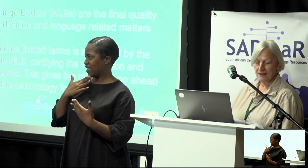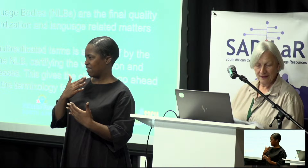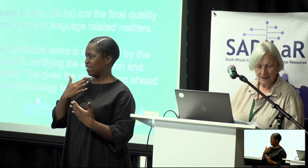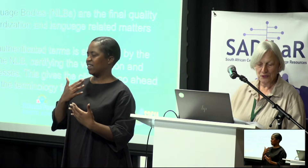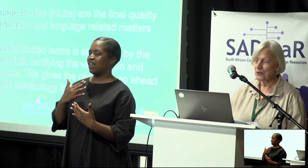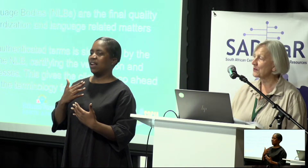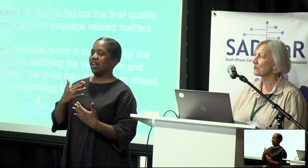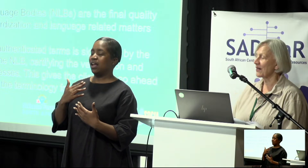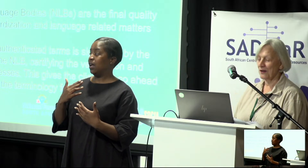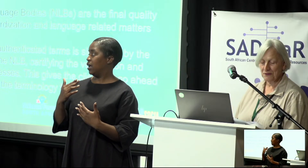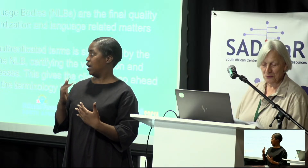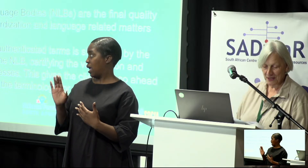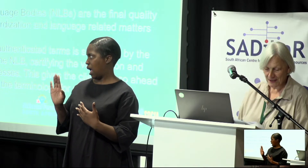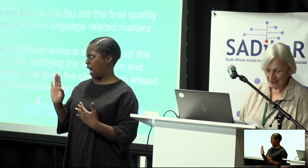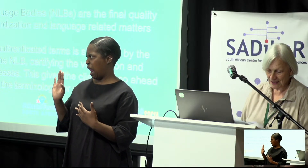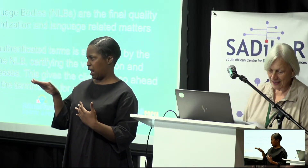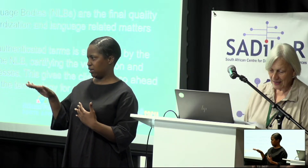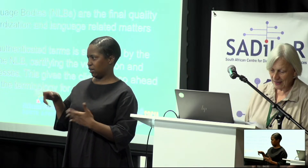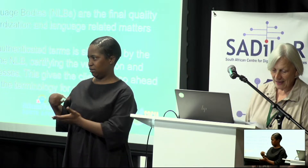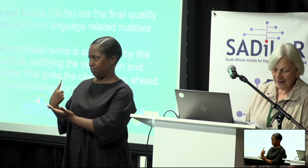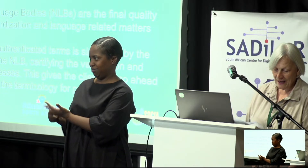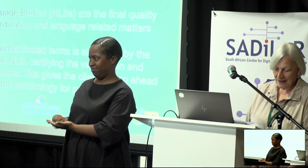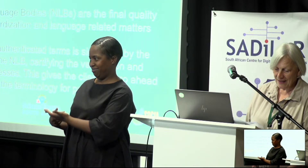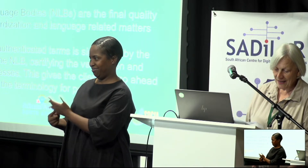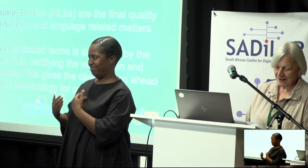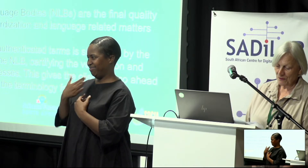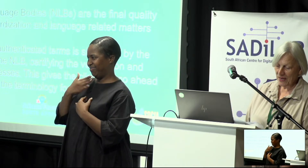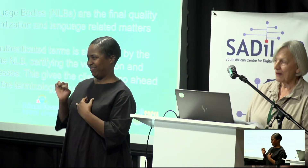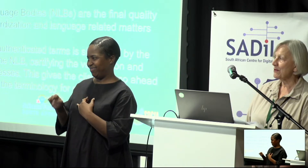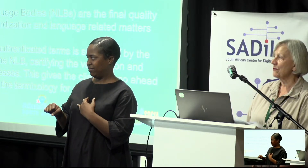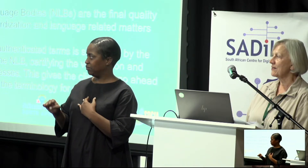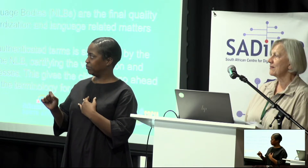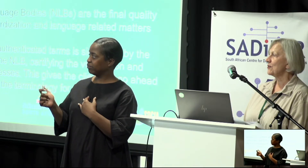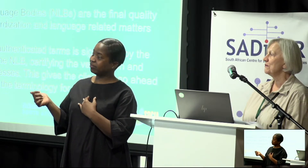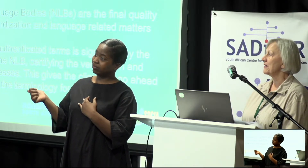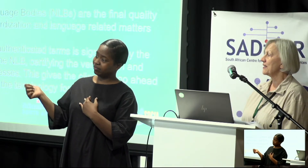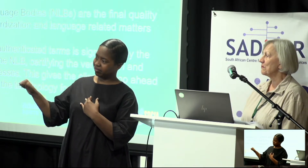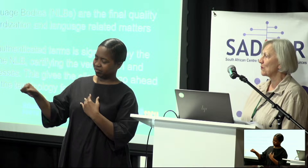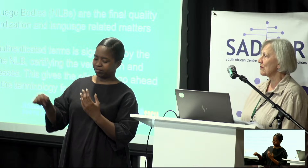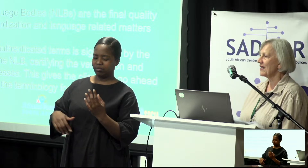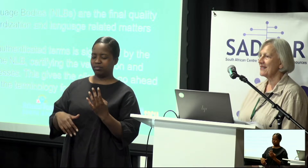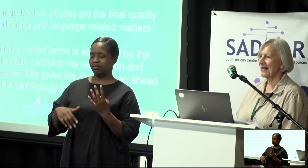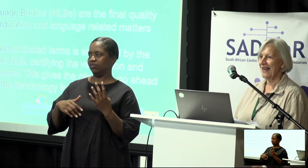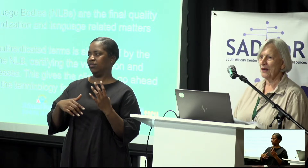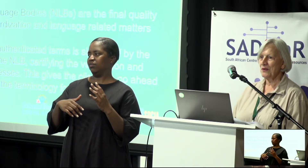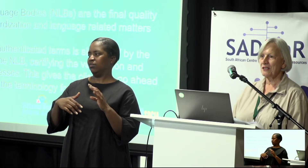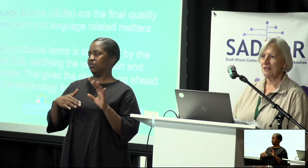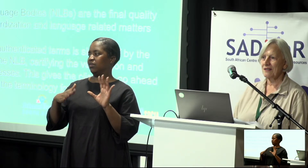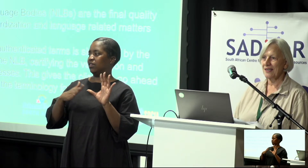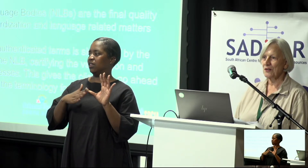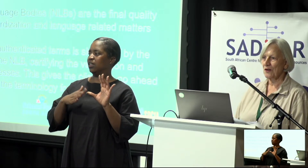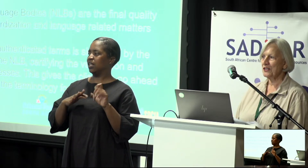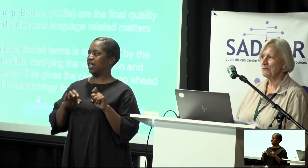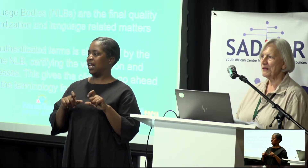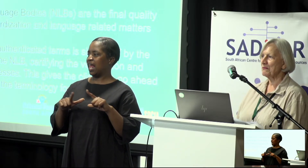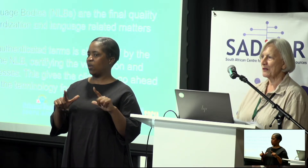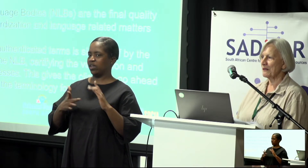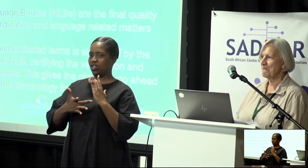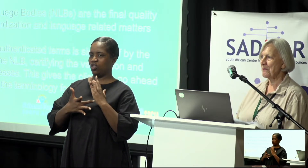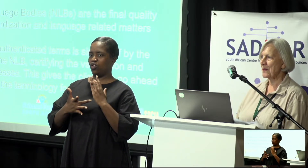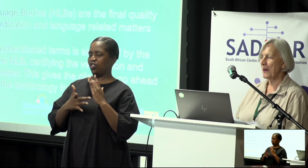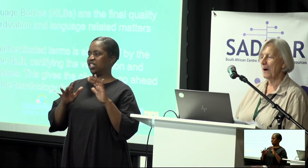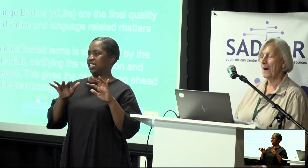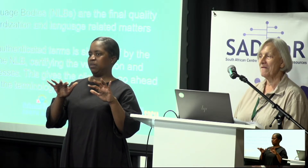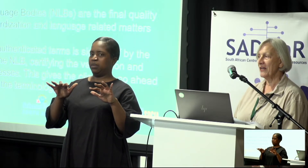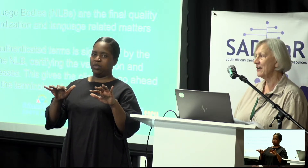talk to you as well afterwards. Then we come to two very important things that language technology